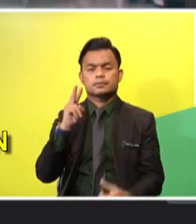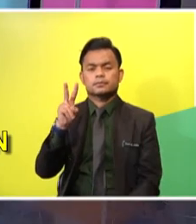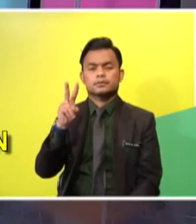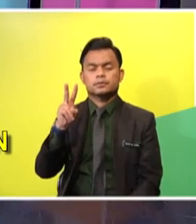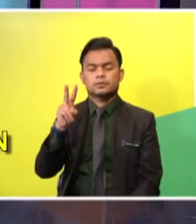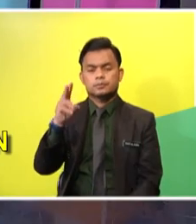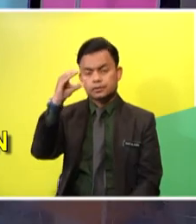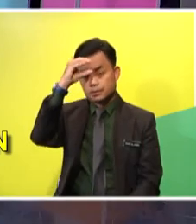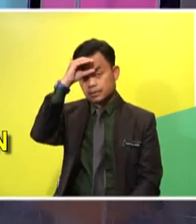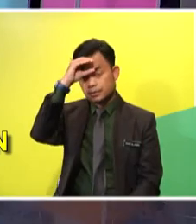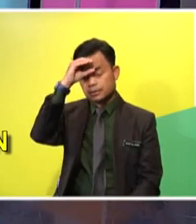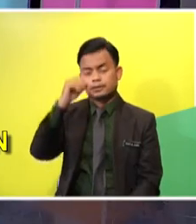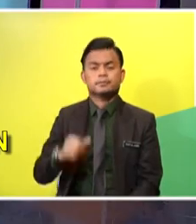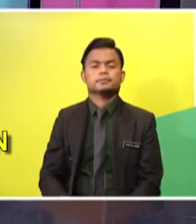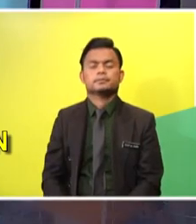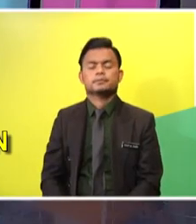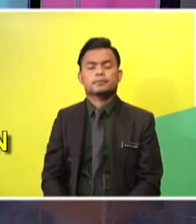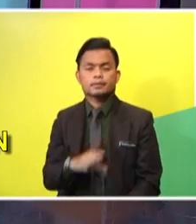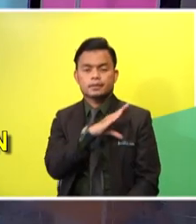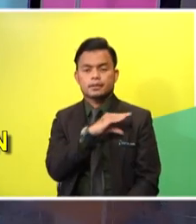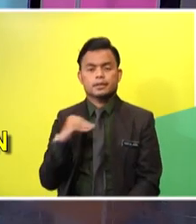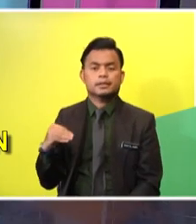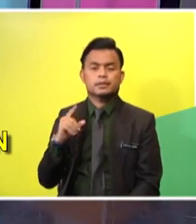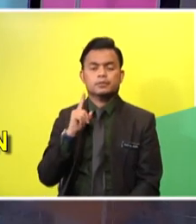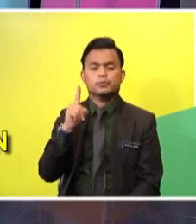2 brother yes. and